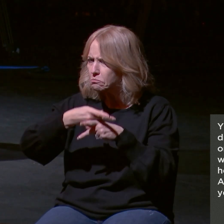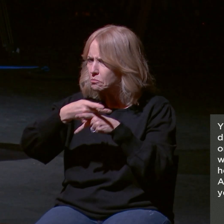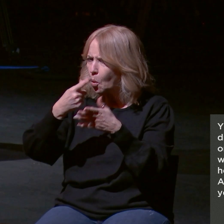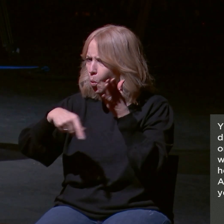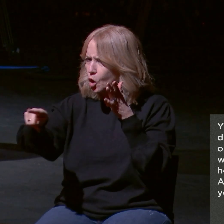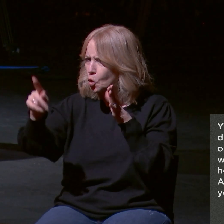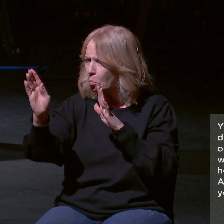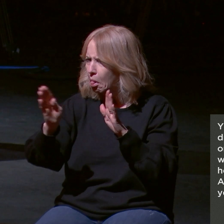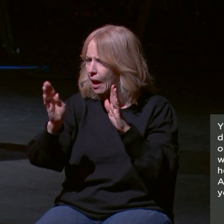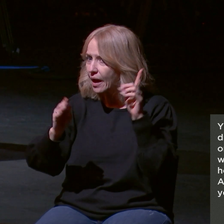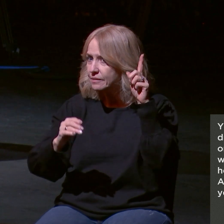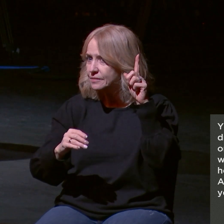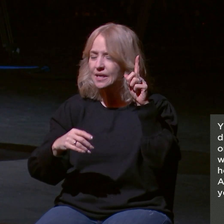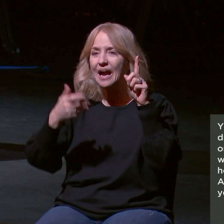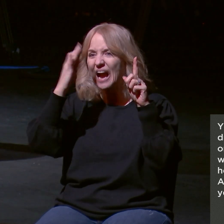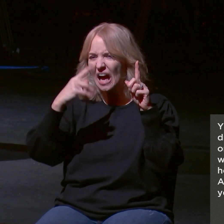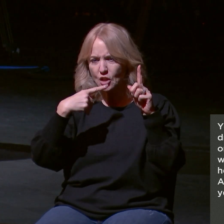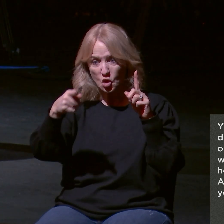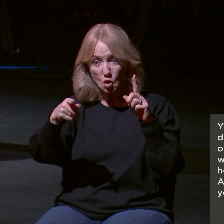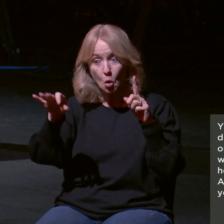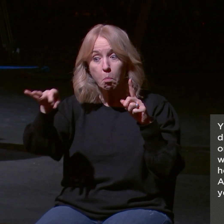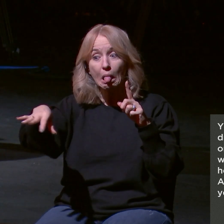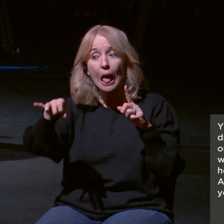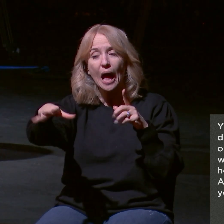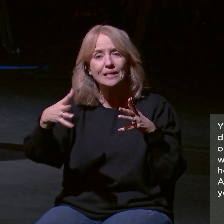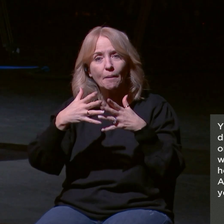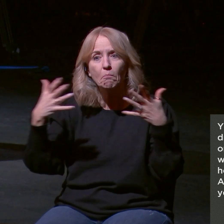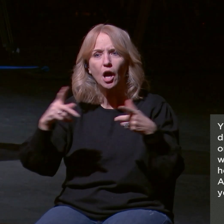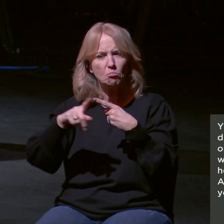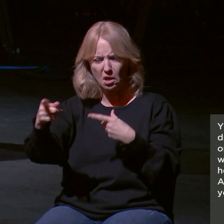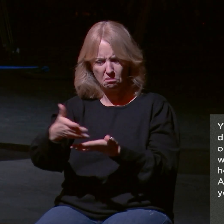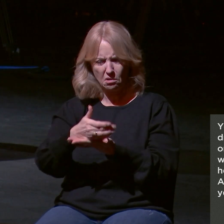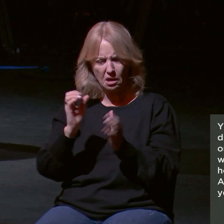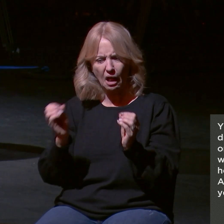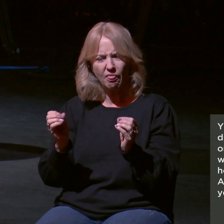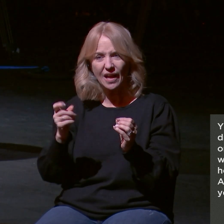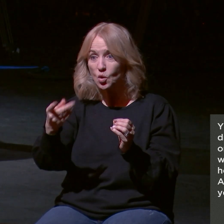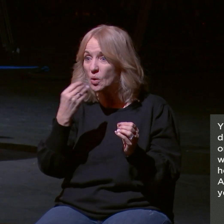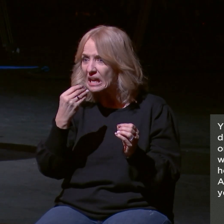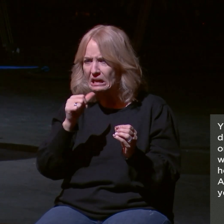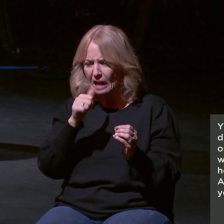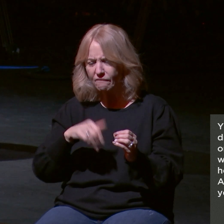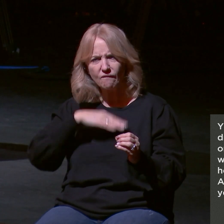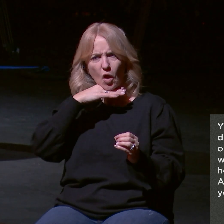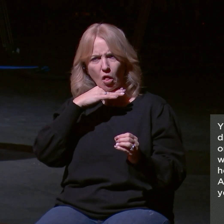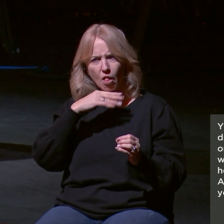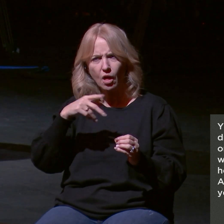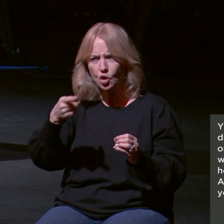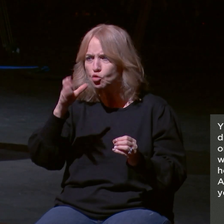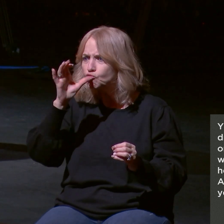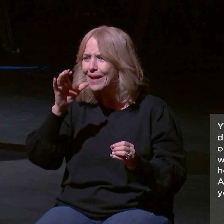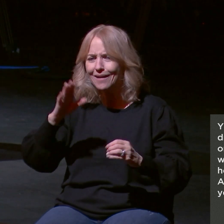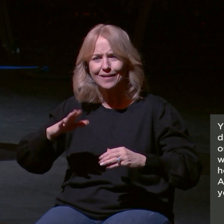You eat but never have enough. You drink but never have your fill. You put on clothes but are not warm. You